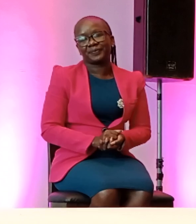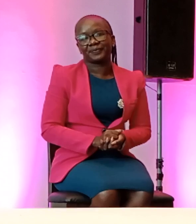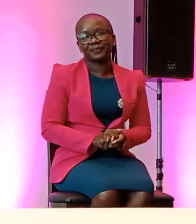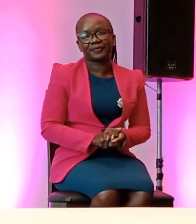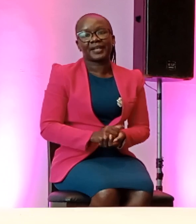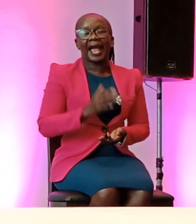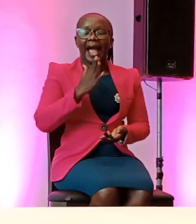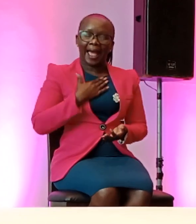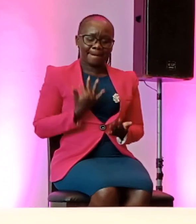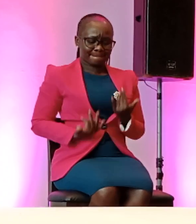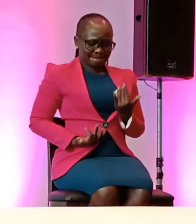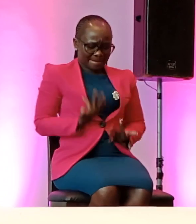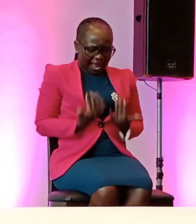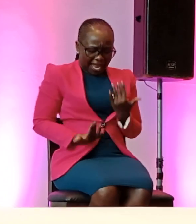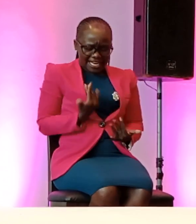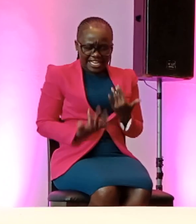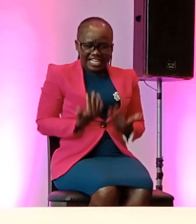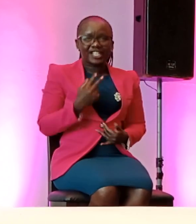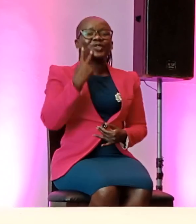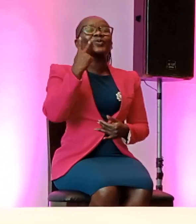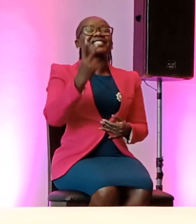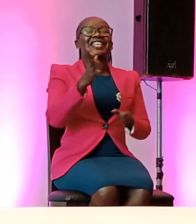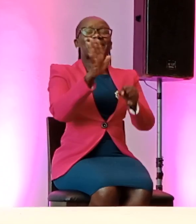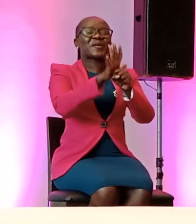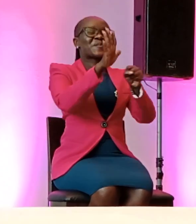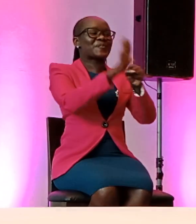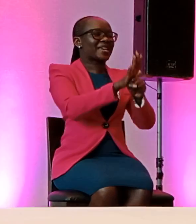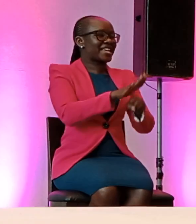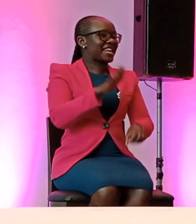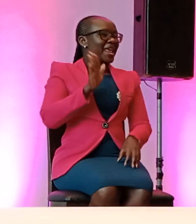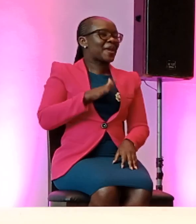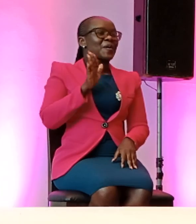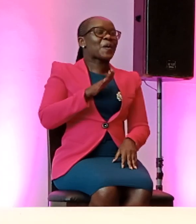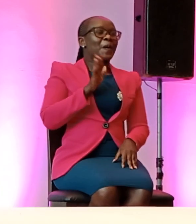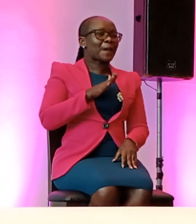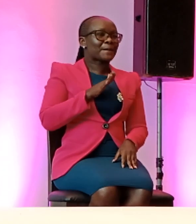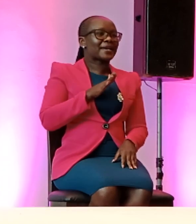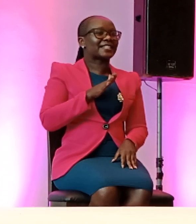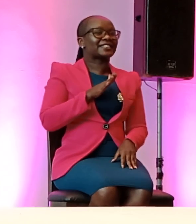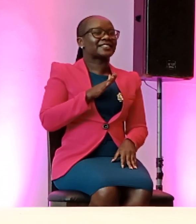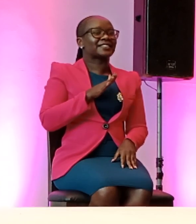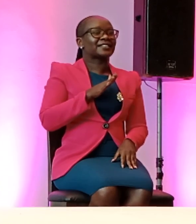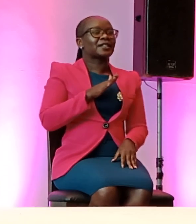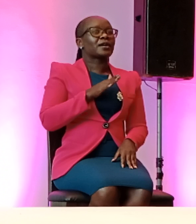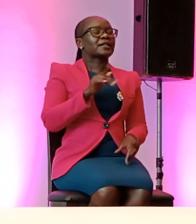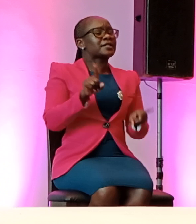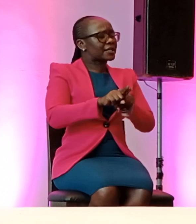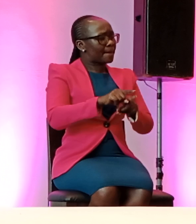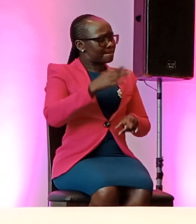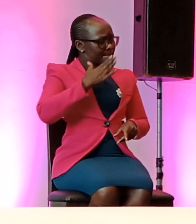I am burning to see many women, the likes of Catherine, who had